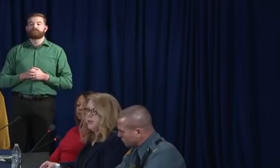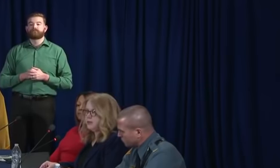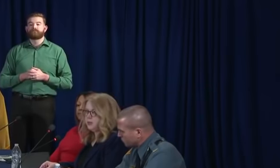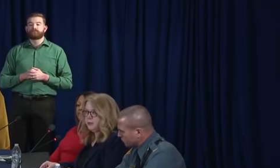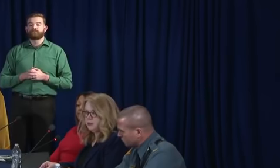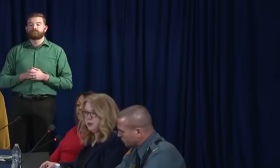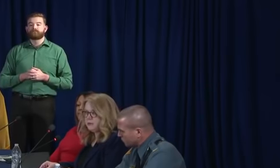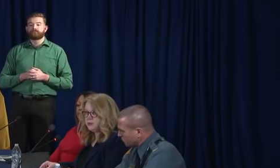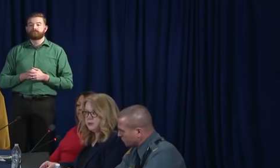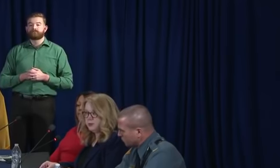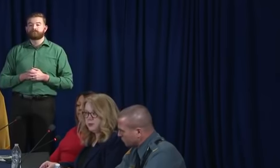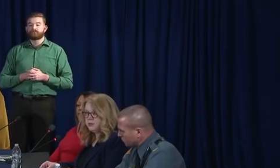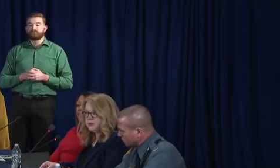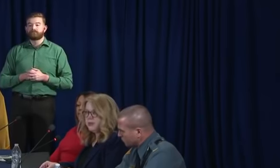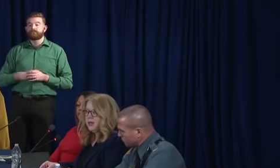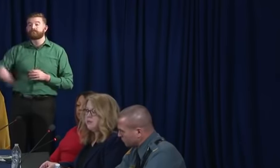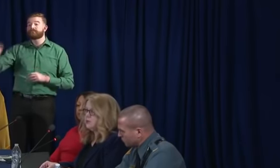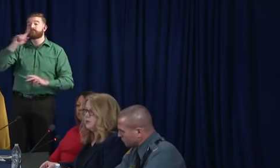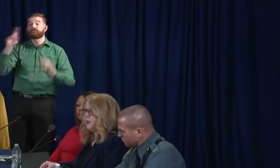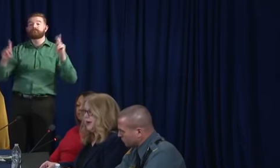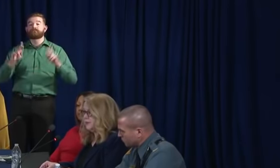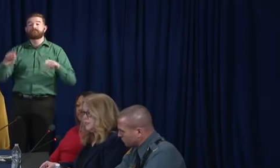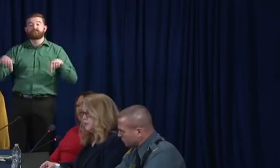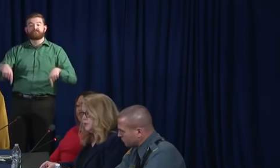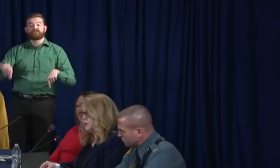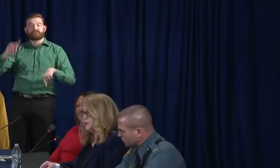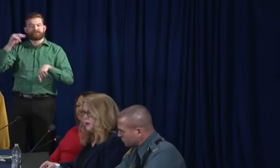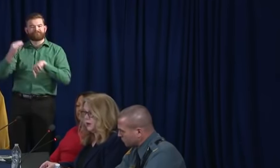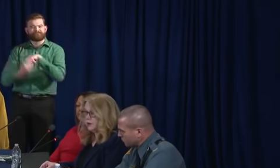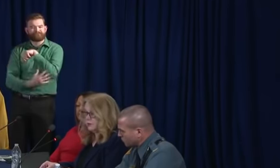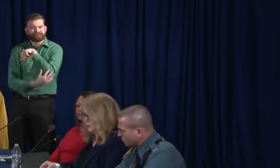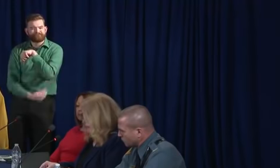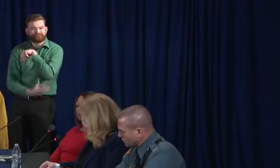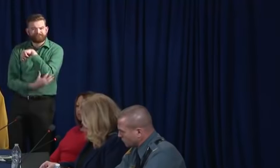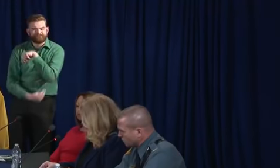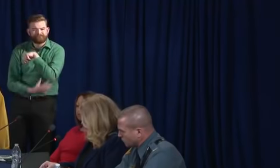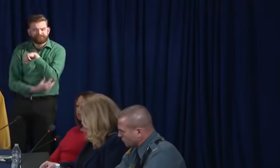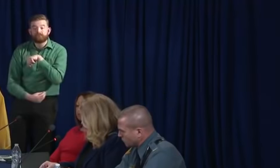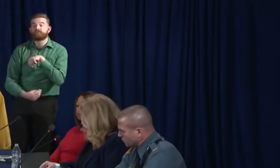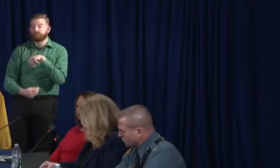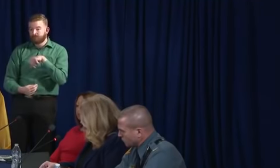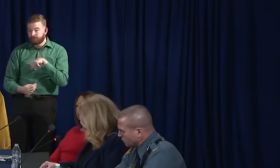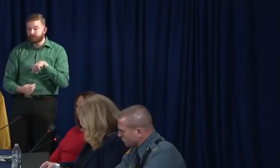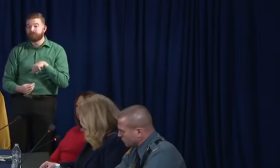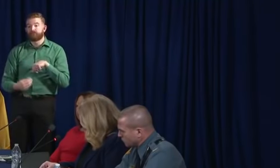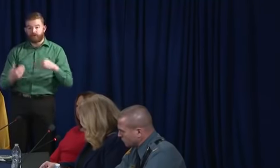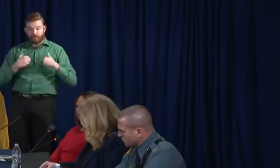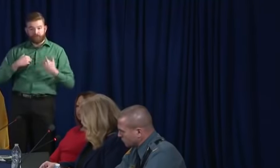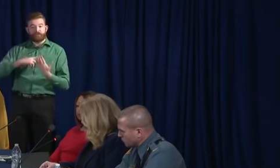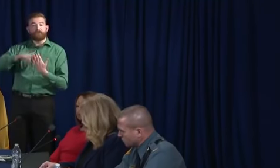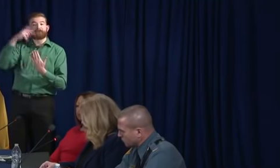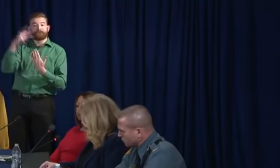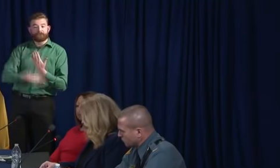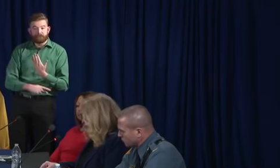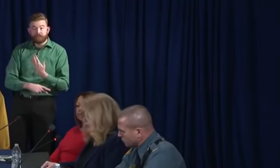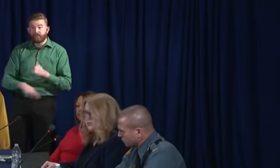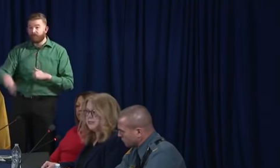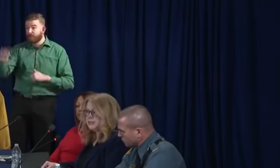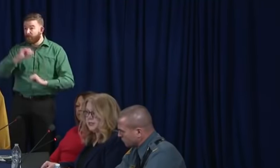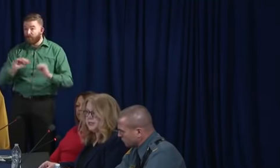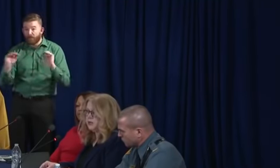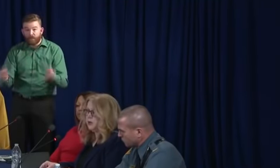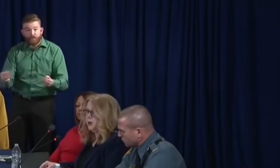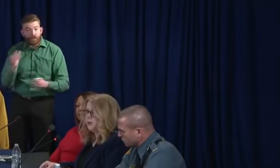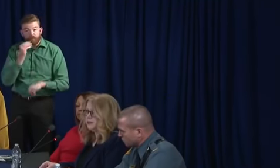and depend on our programs for supports, and those who are at risk for or are homeless. We are in close contact with our partners across